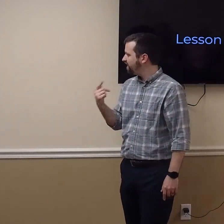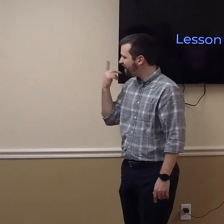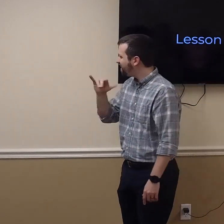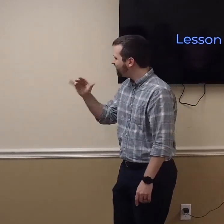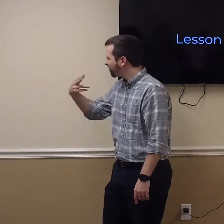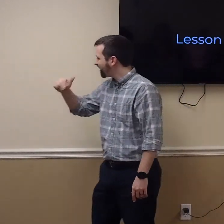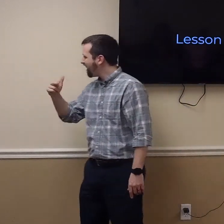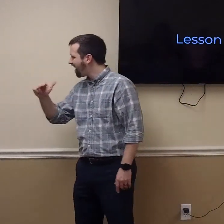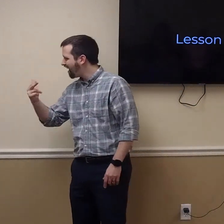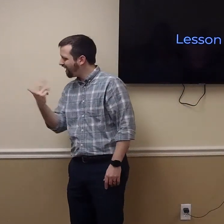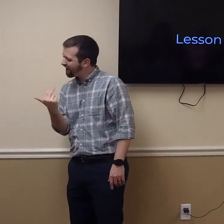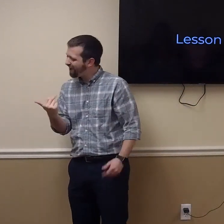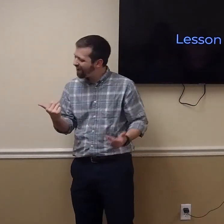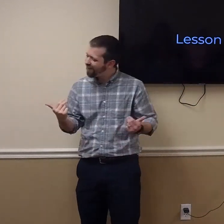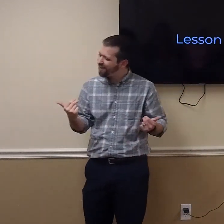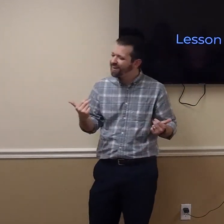Yeah, it does look like ha ha ha ha.